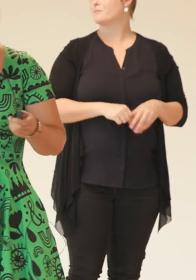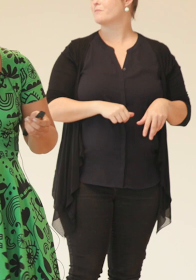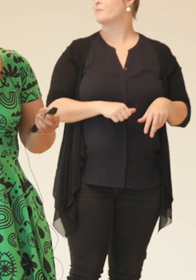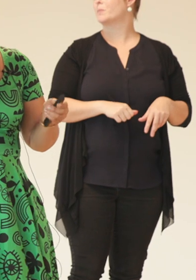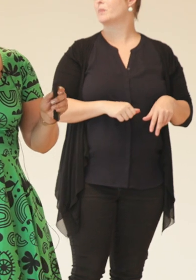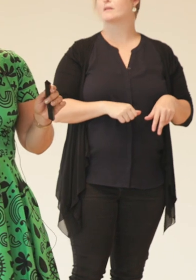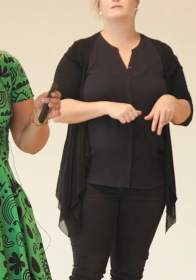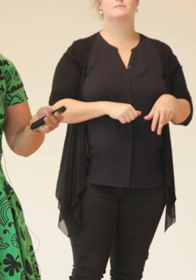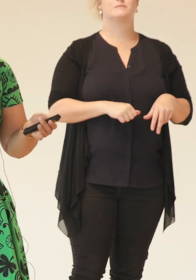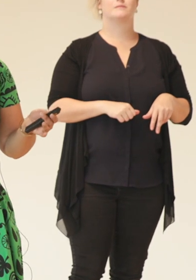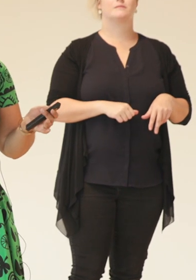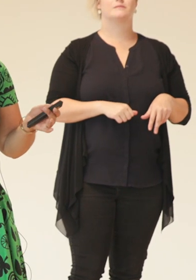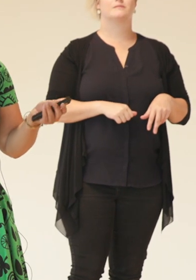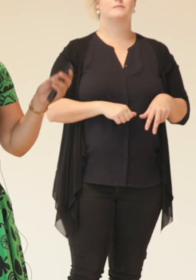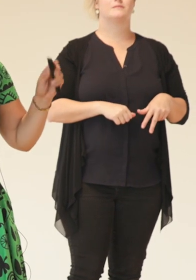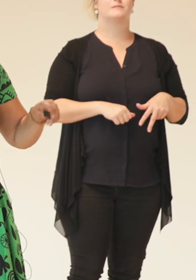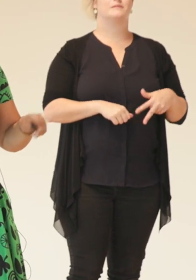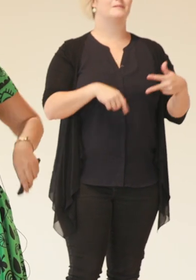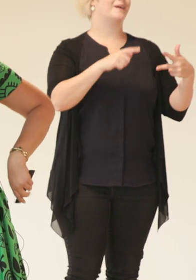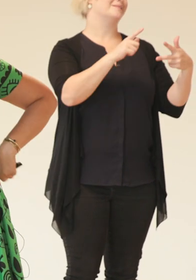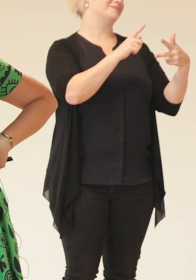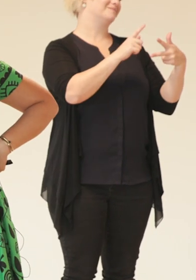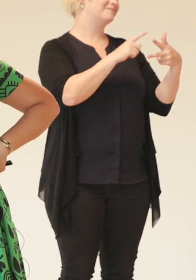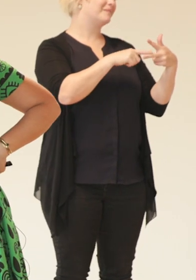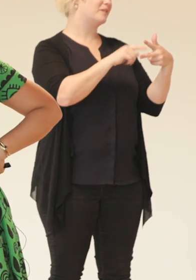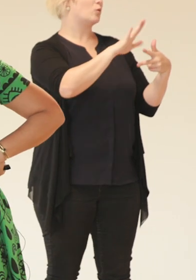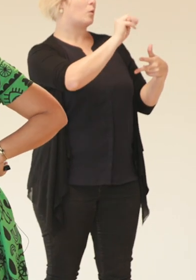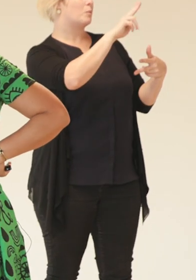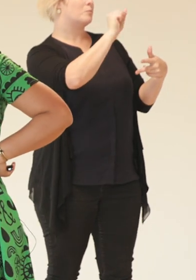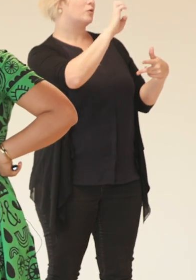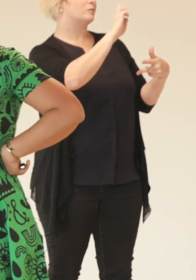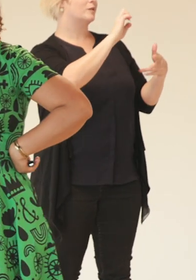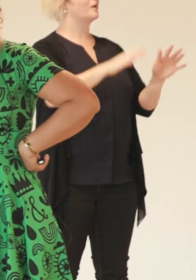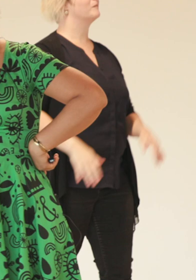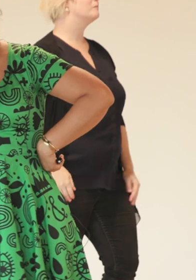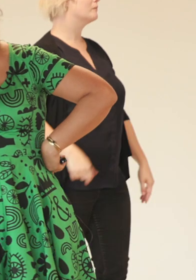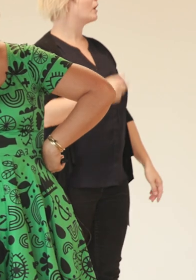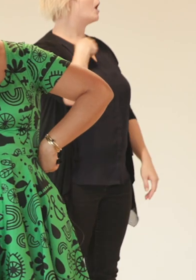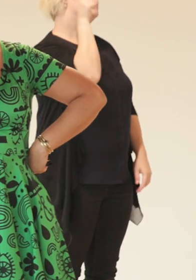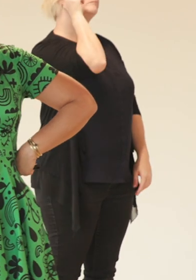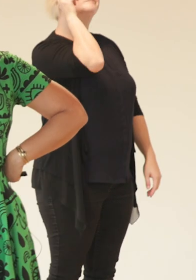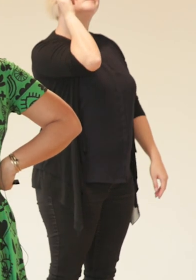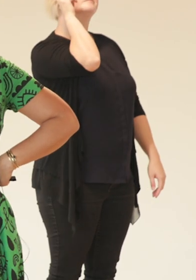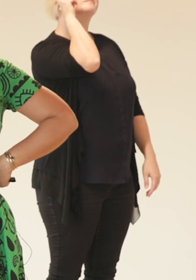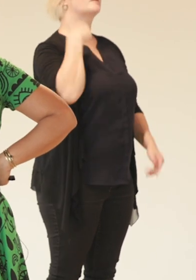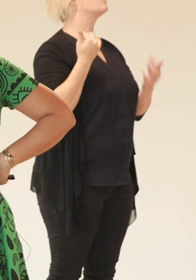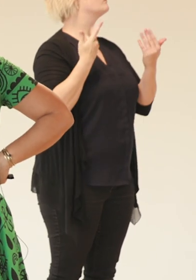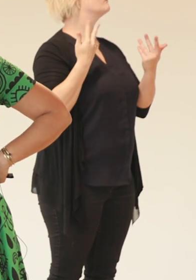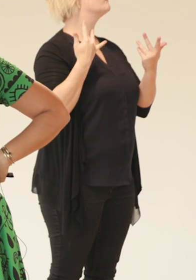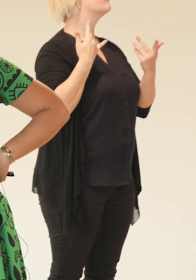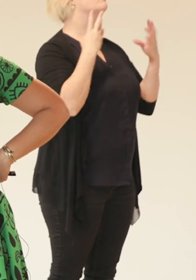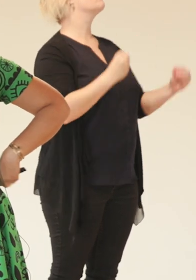And also, it's not as easy as being like, yeah, you just listen, you know? Just like, it's the voices out there. Just sit down and